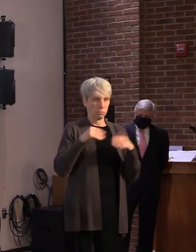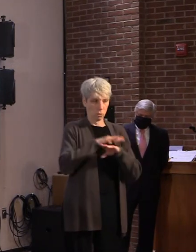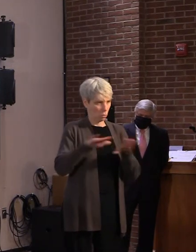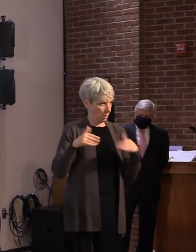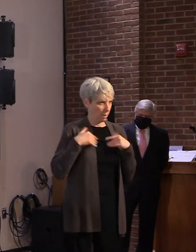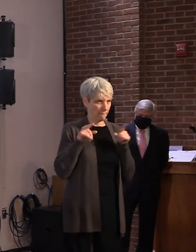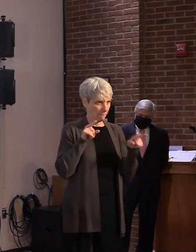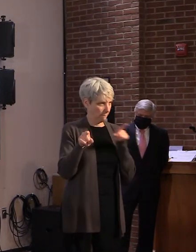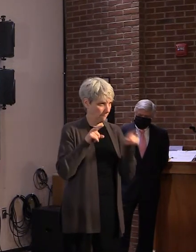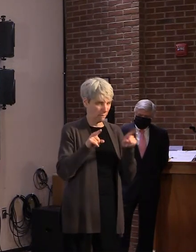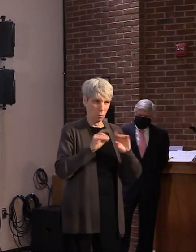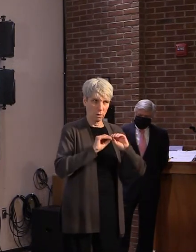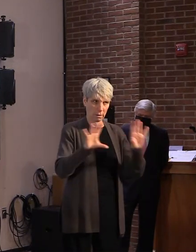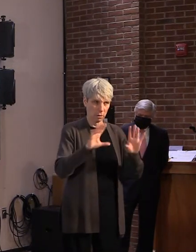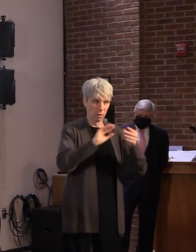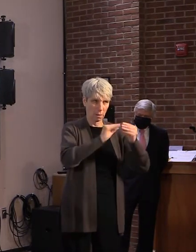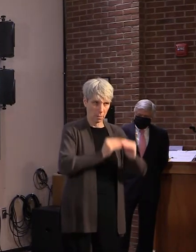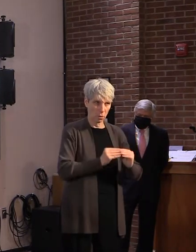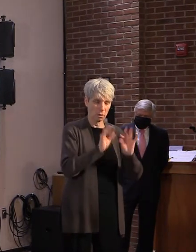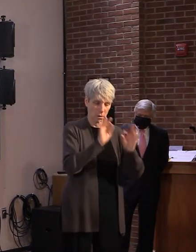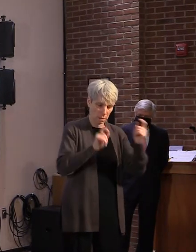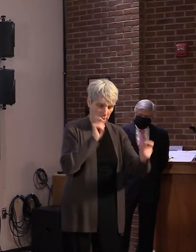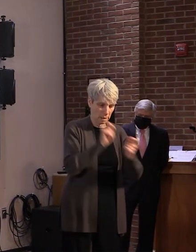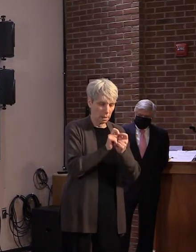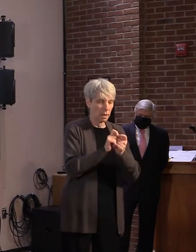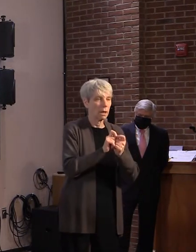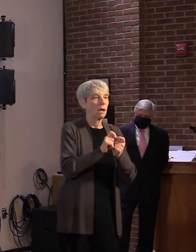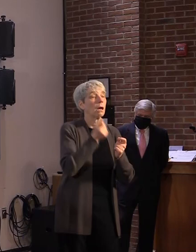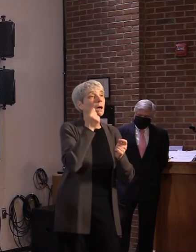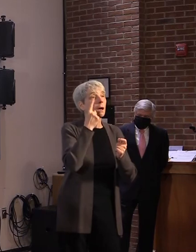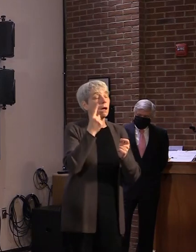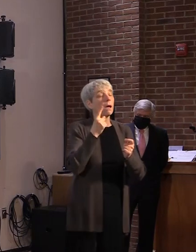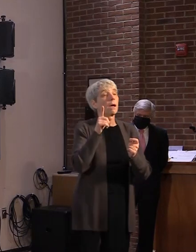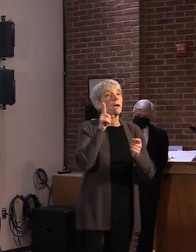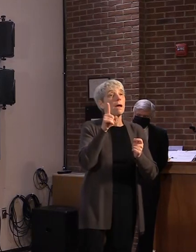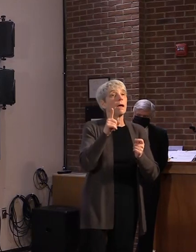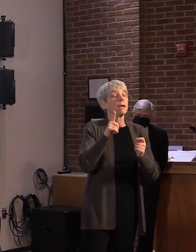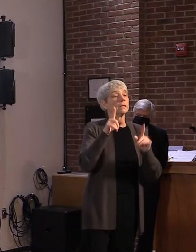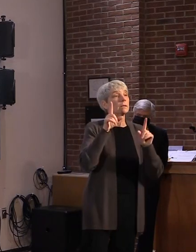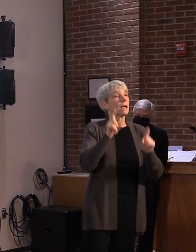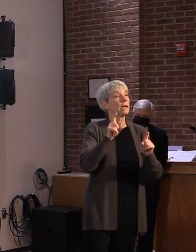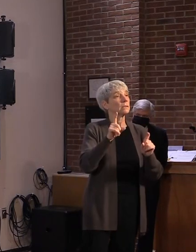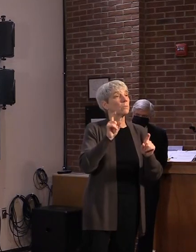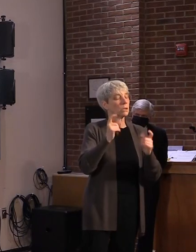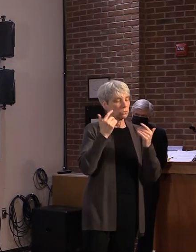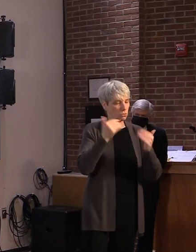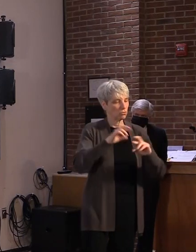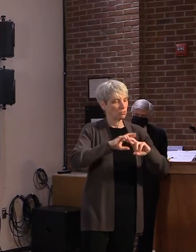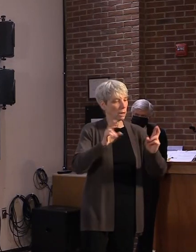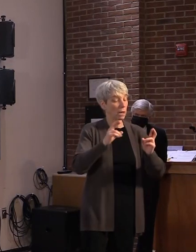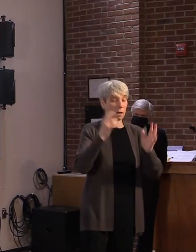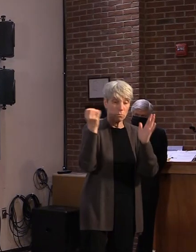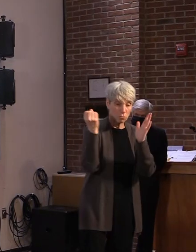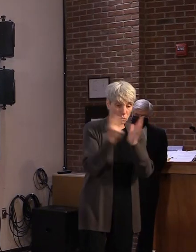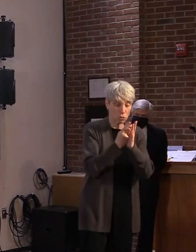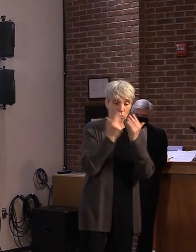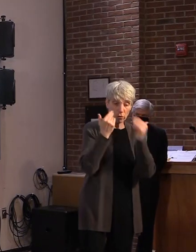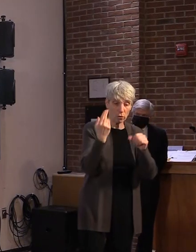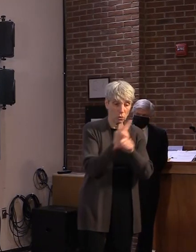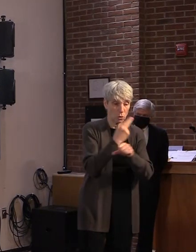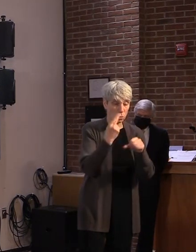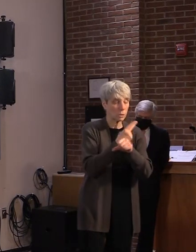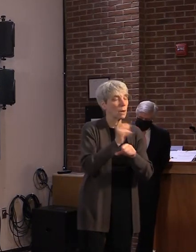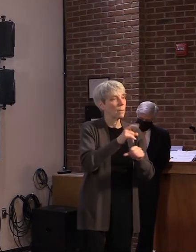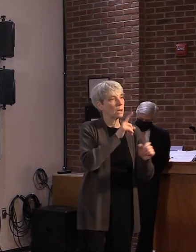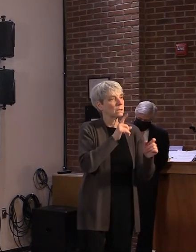report these within 10 days of getting an emergency use authorization. So keep in mind, a test with a really, really good sensitivity